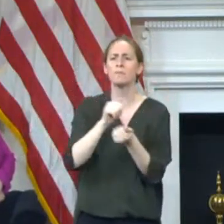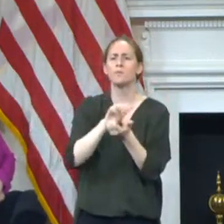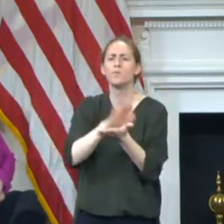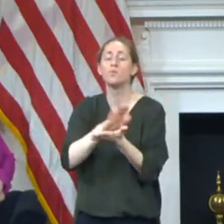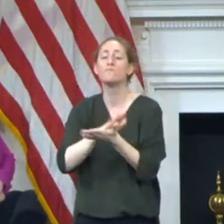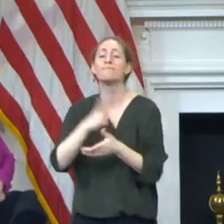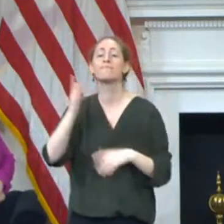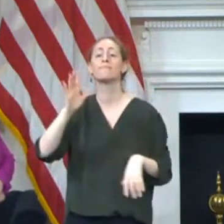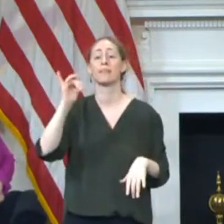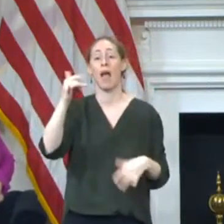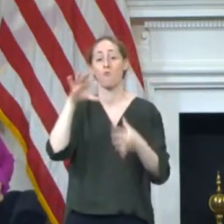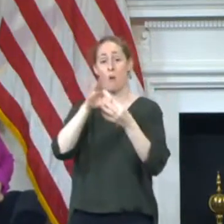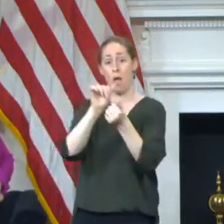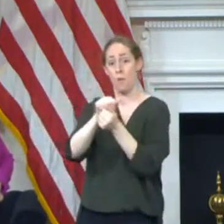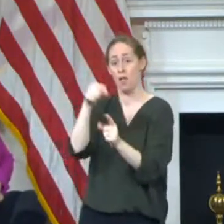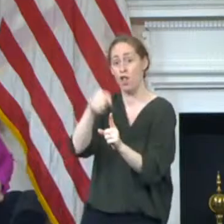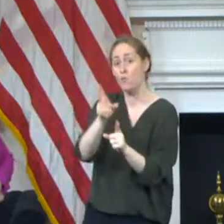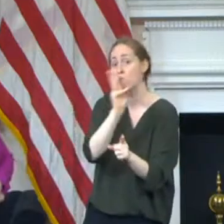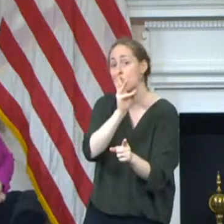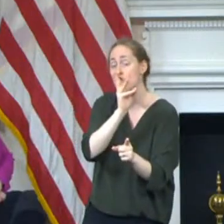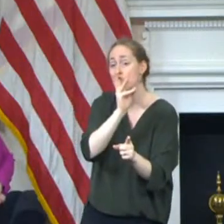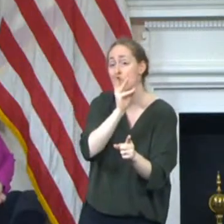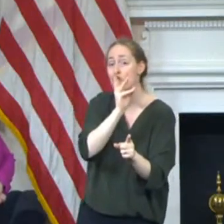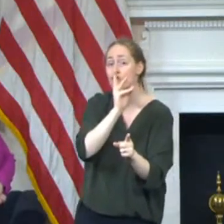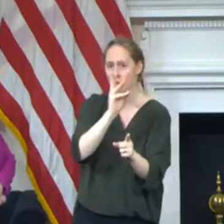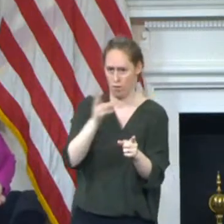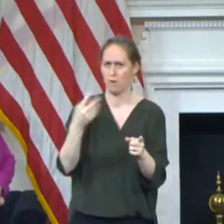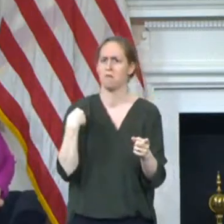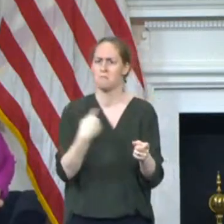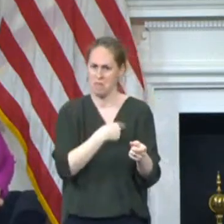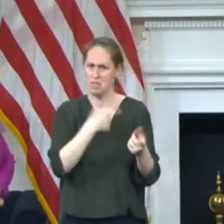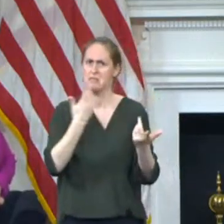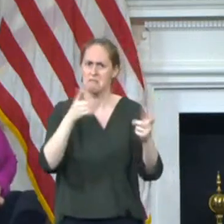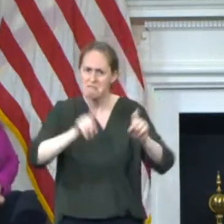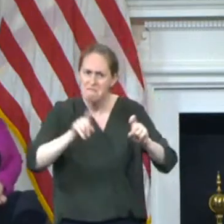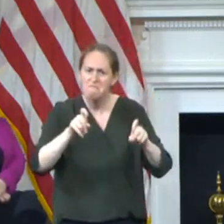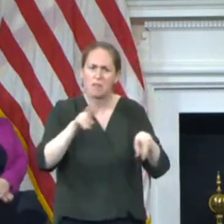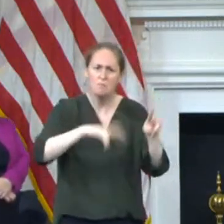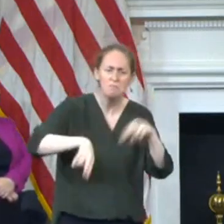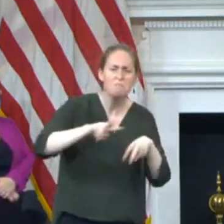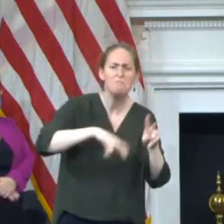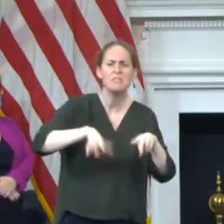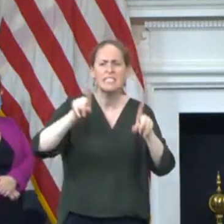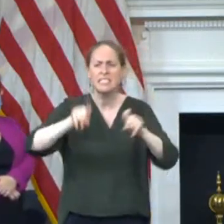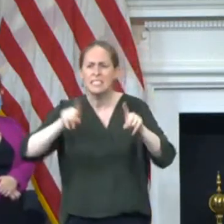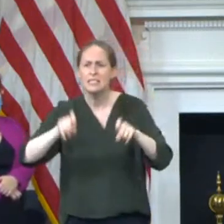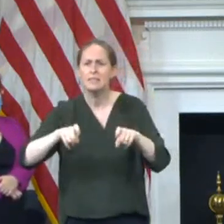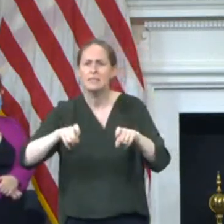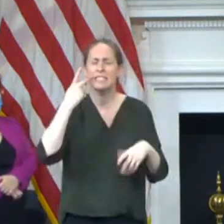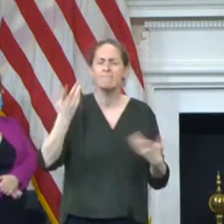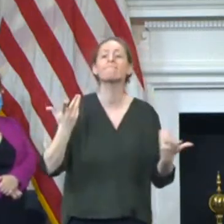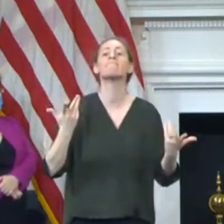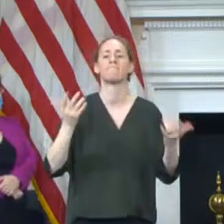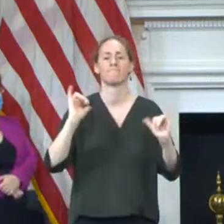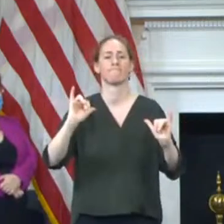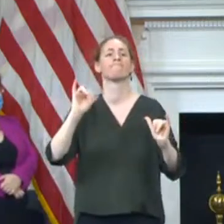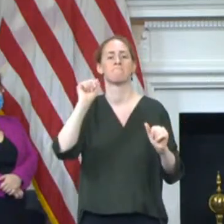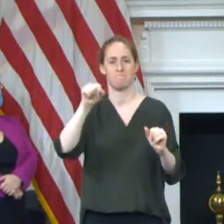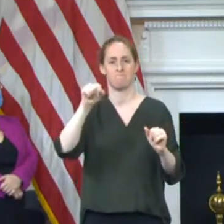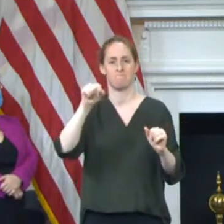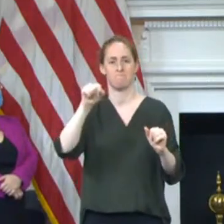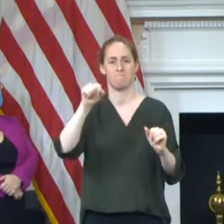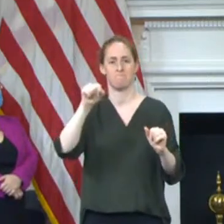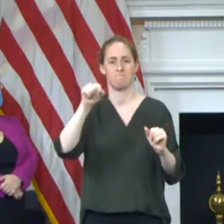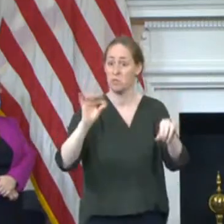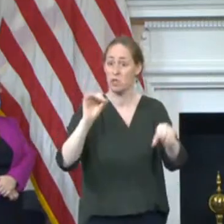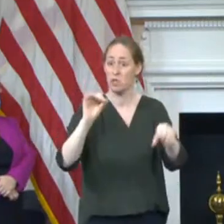the testing to see if this worked before, and the studies are done, and now we're funding it at least on a targeted basis